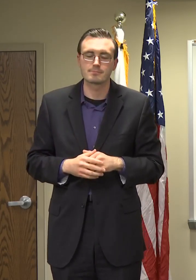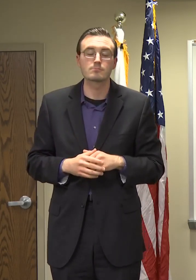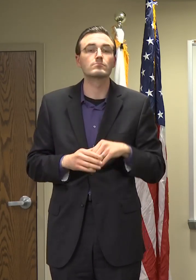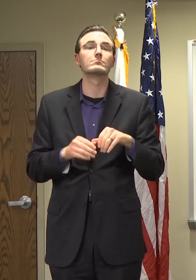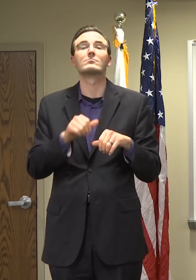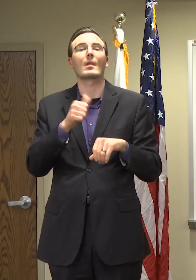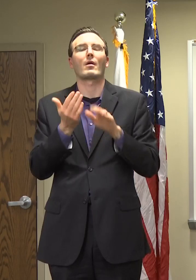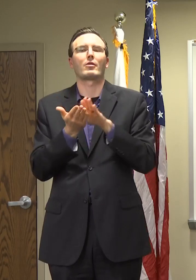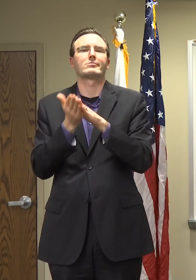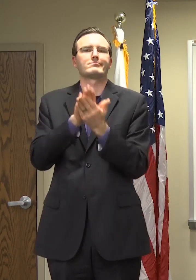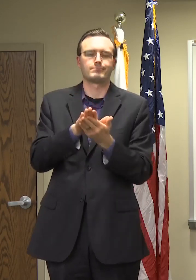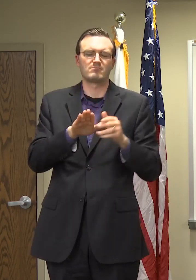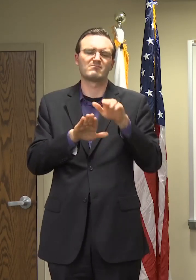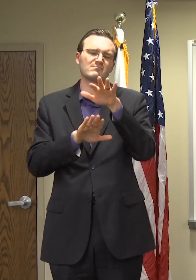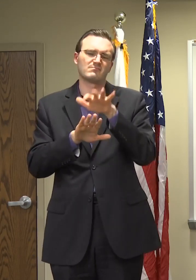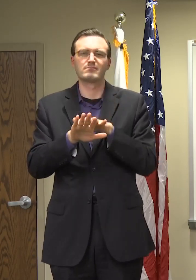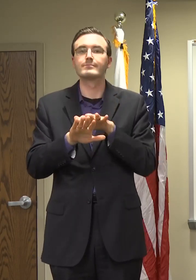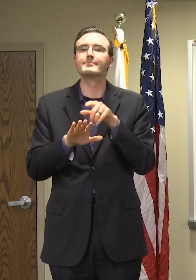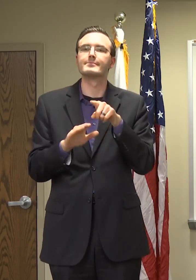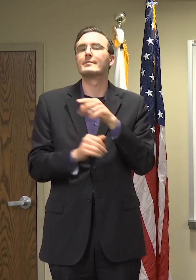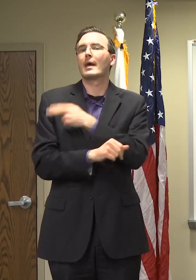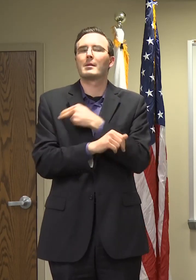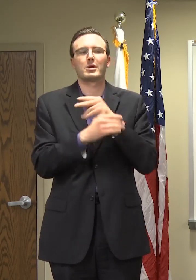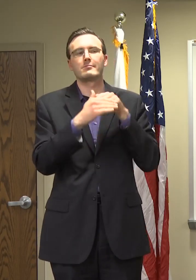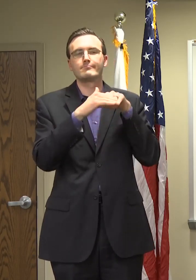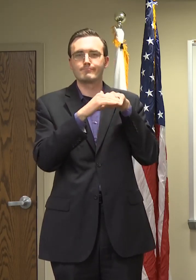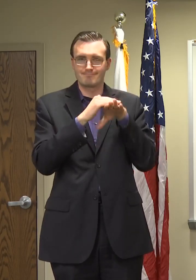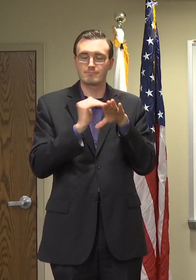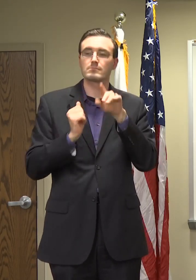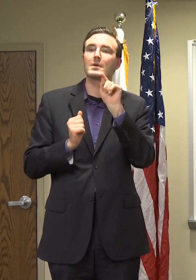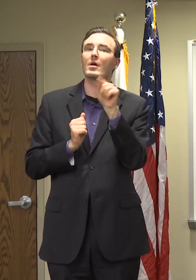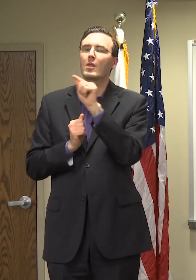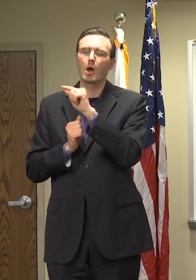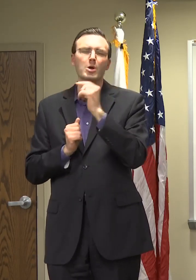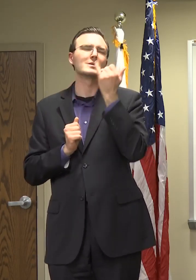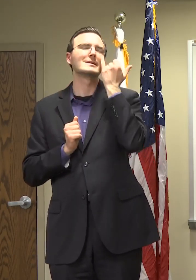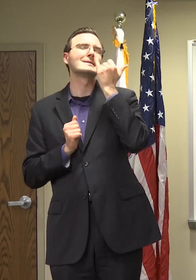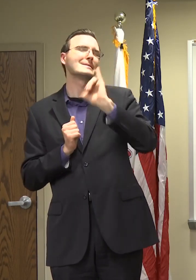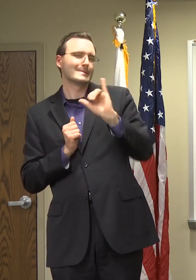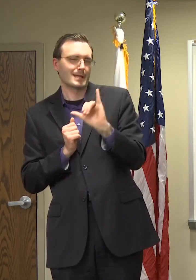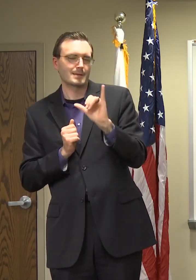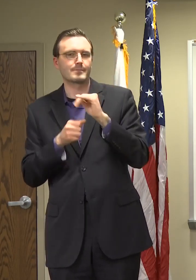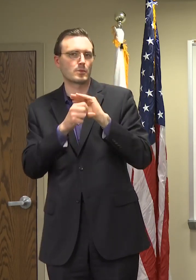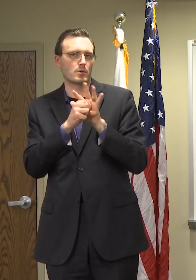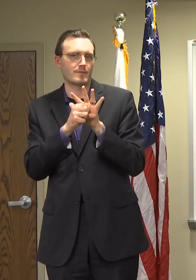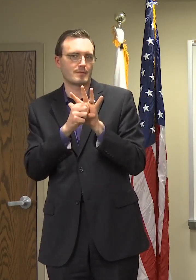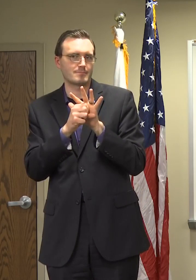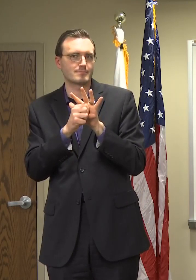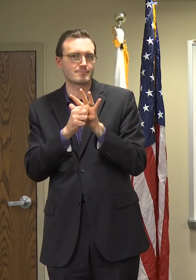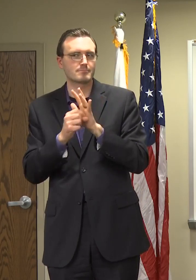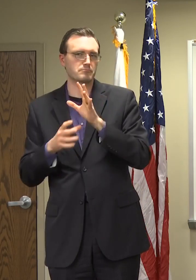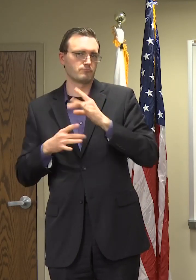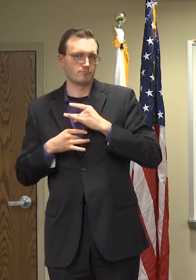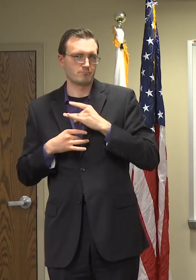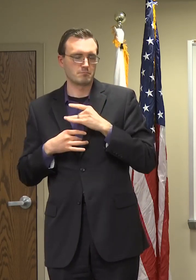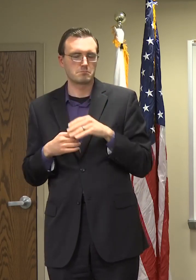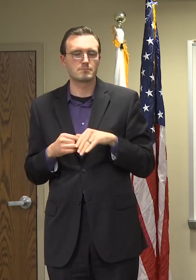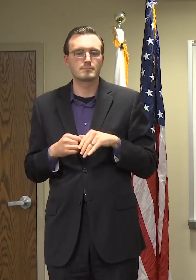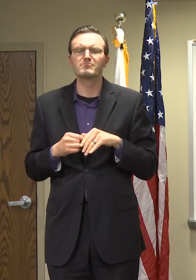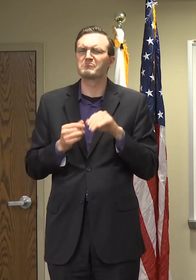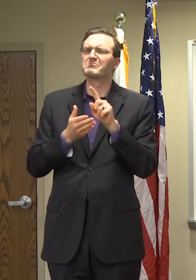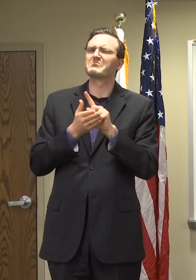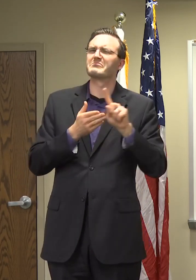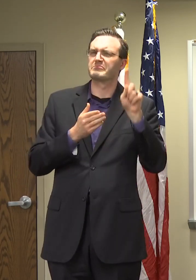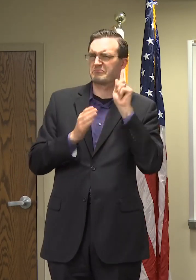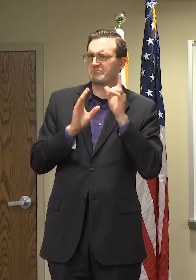for COVID-19-like illness. And again, you'll see that fluctuate. And remember, we talked about that last week, but really it's a